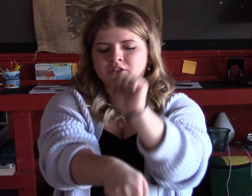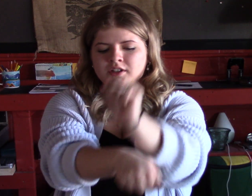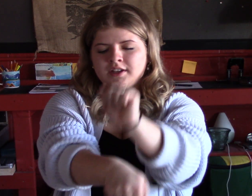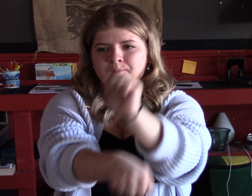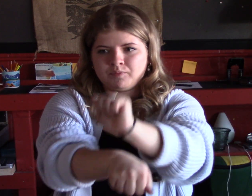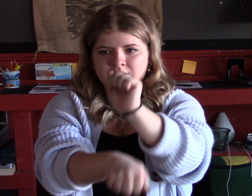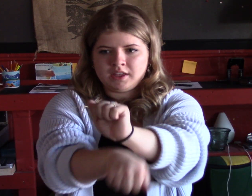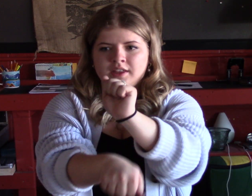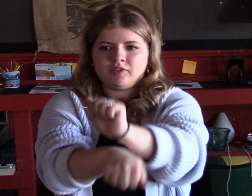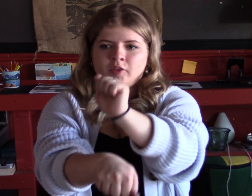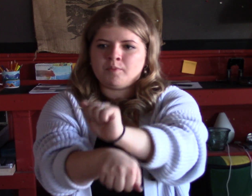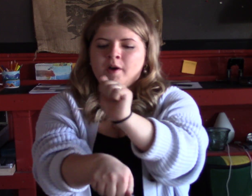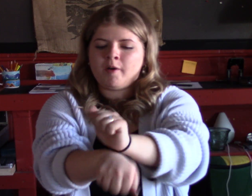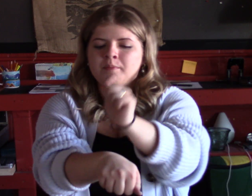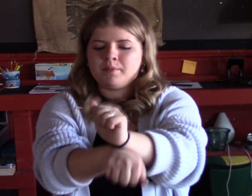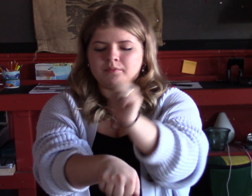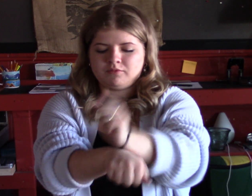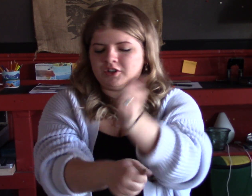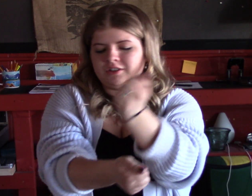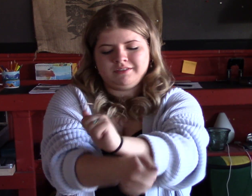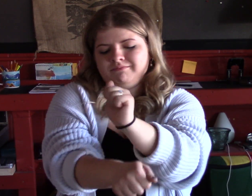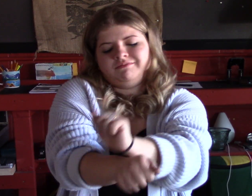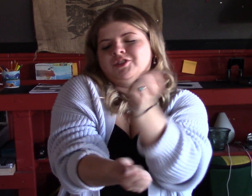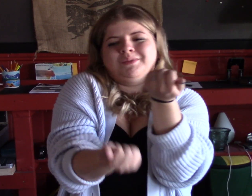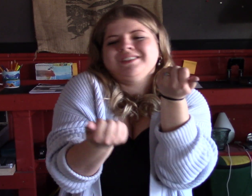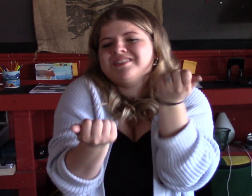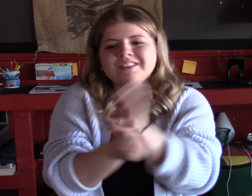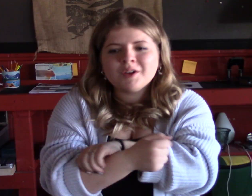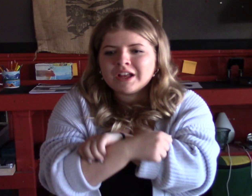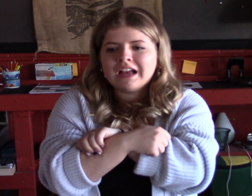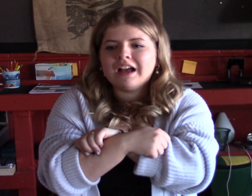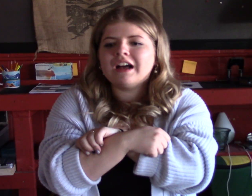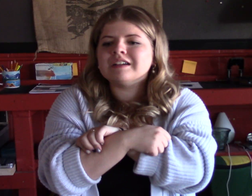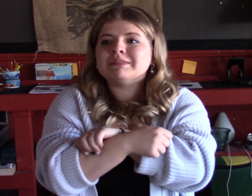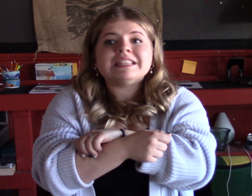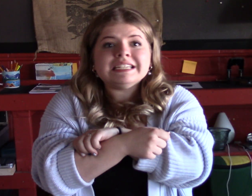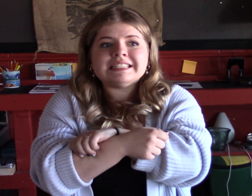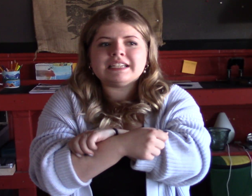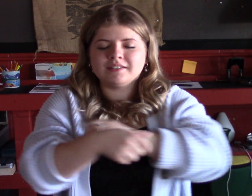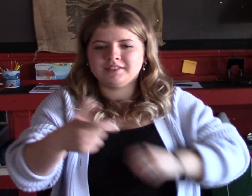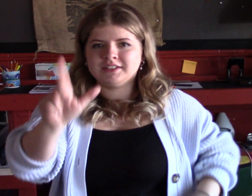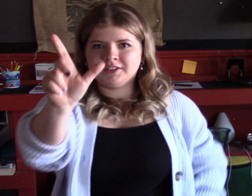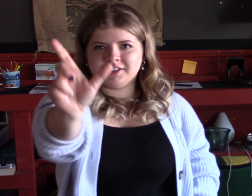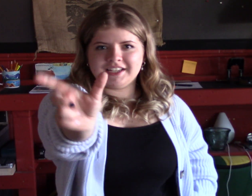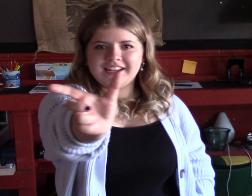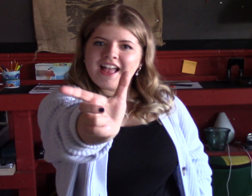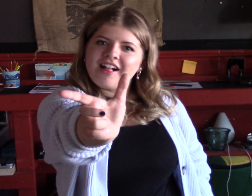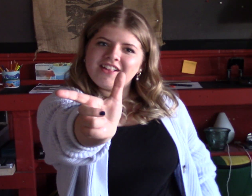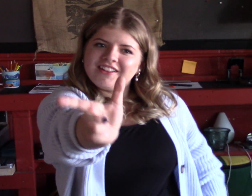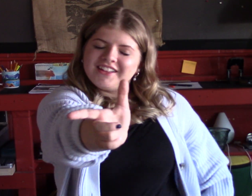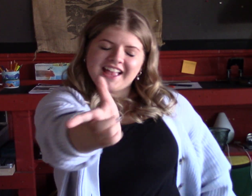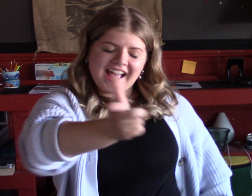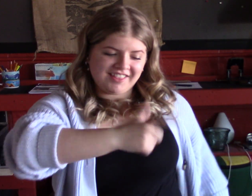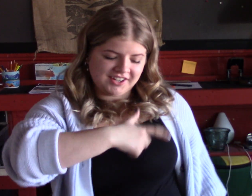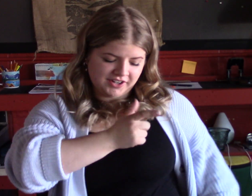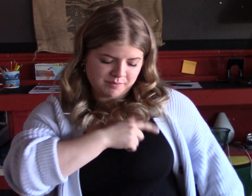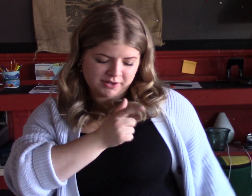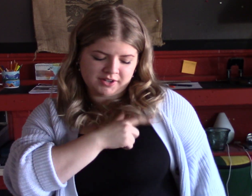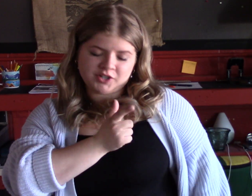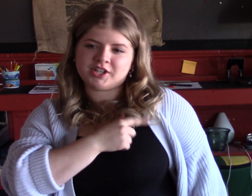gonna hit them up on your wrist. Lazy. So you're going to take an L, and then you're going to put it on your chest